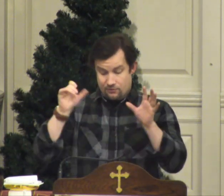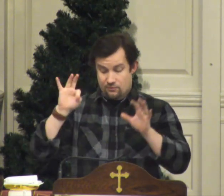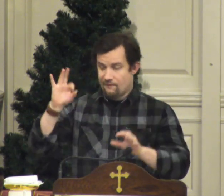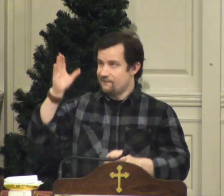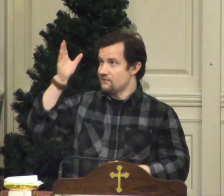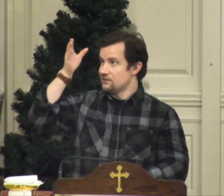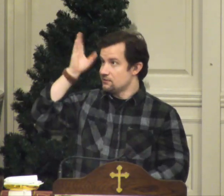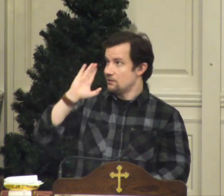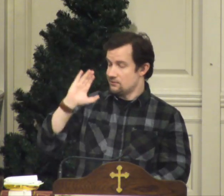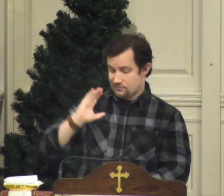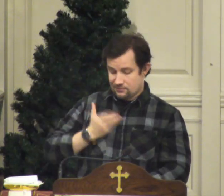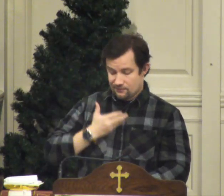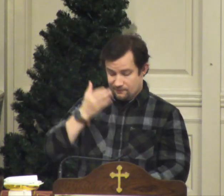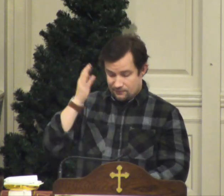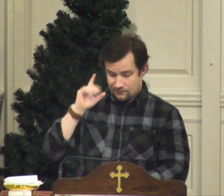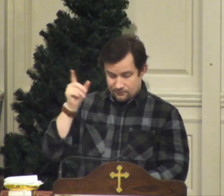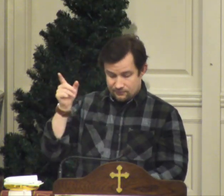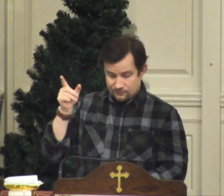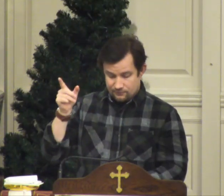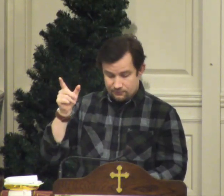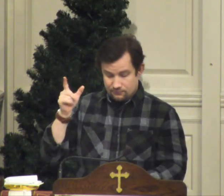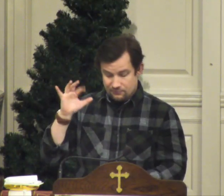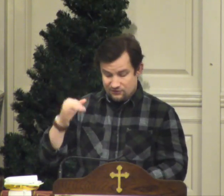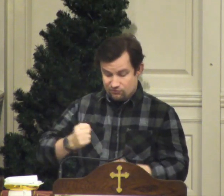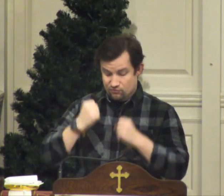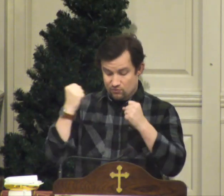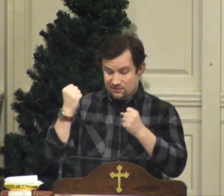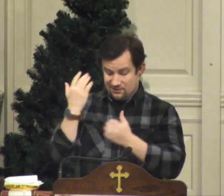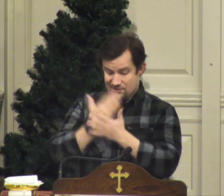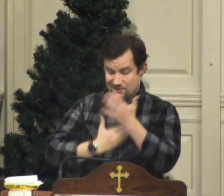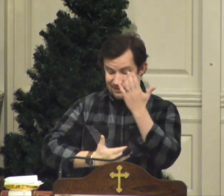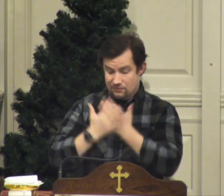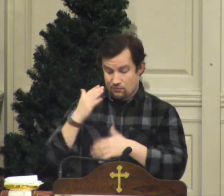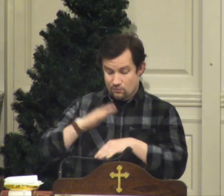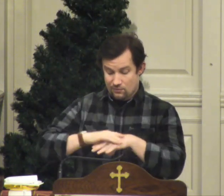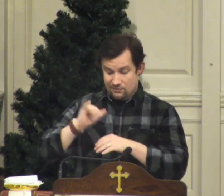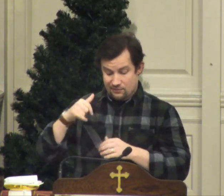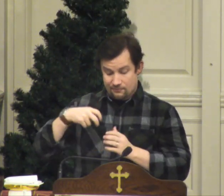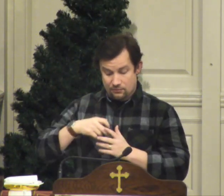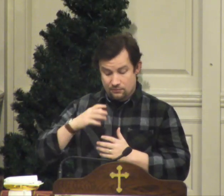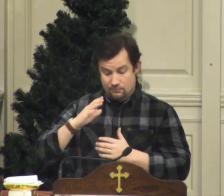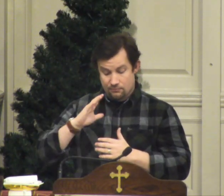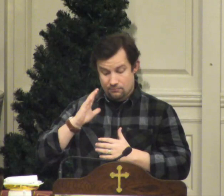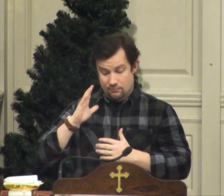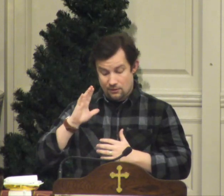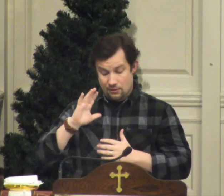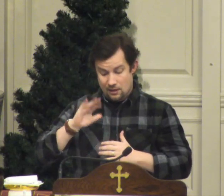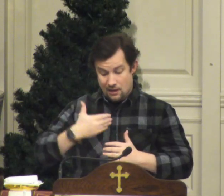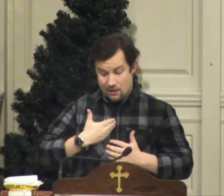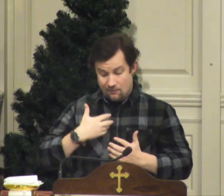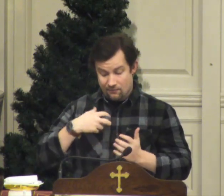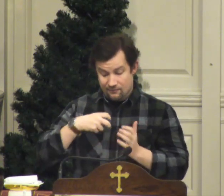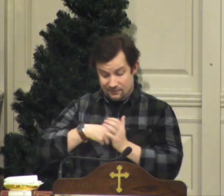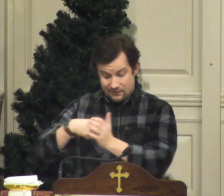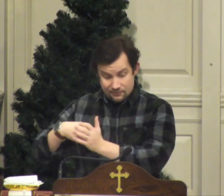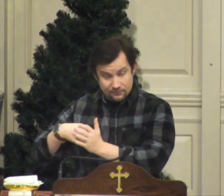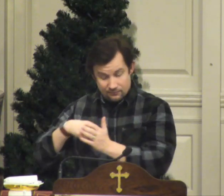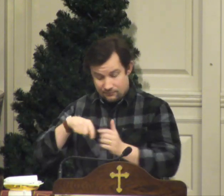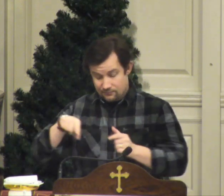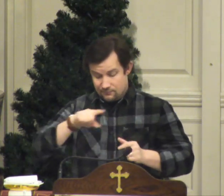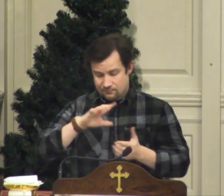Strengthen the hands that are feeble, Make firm the knees that are